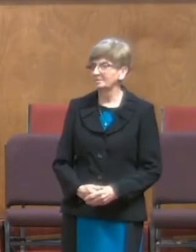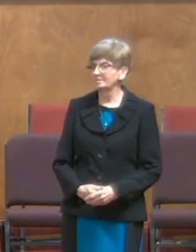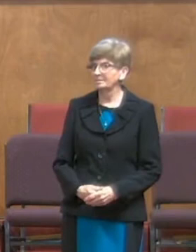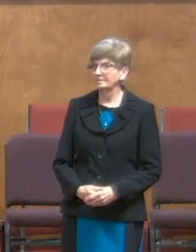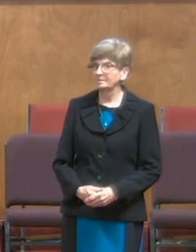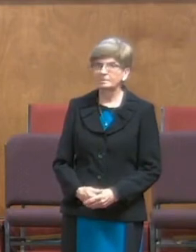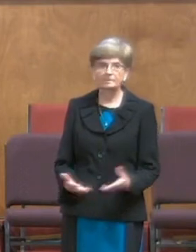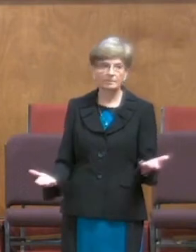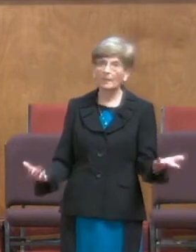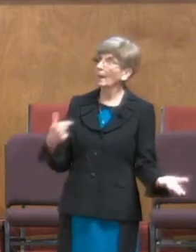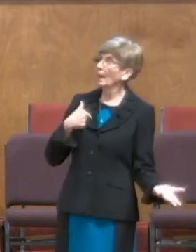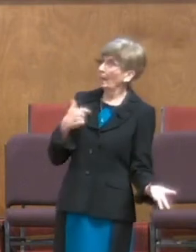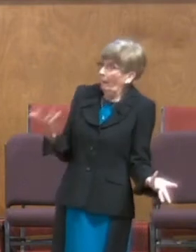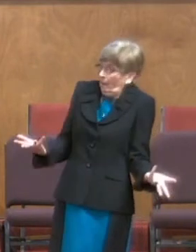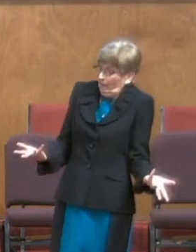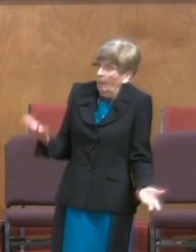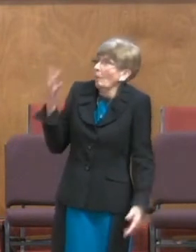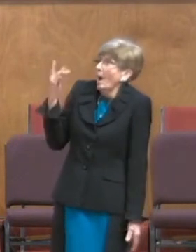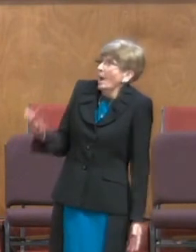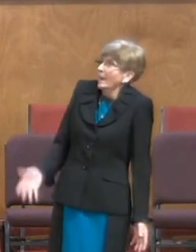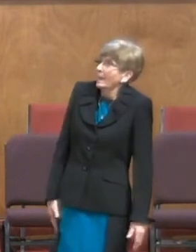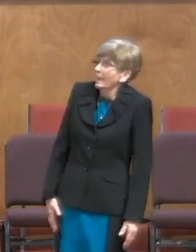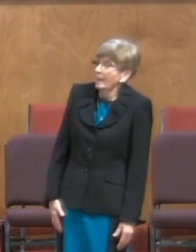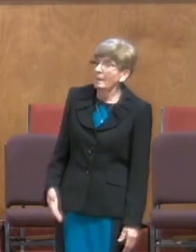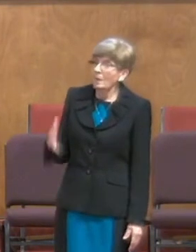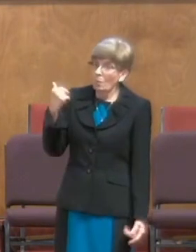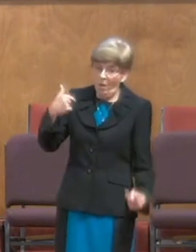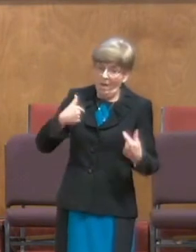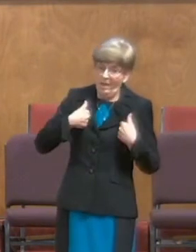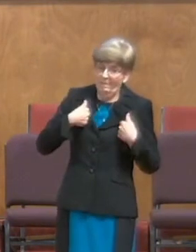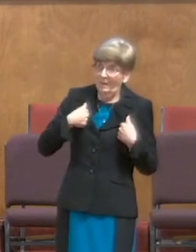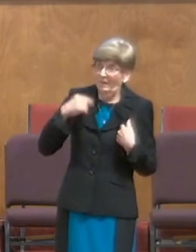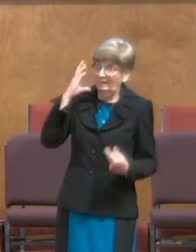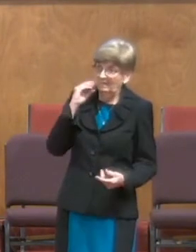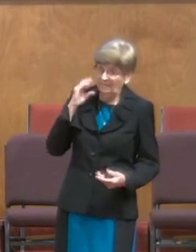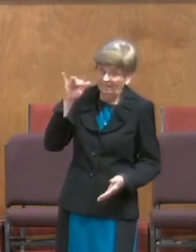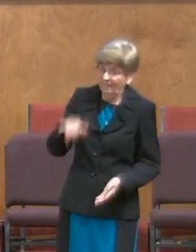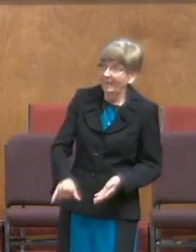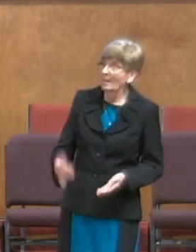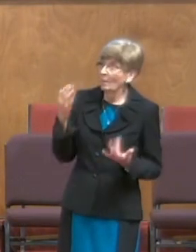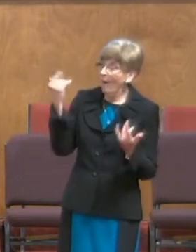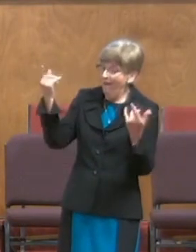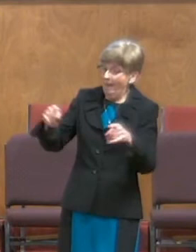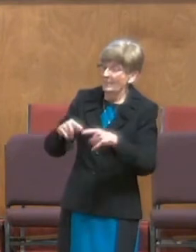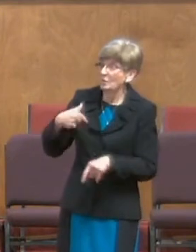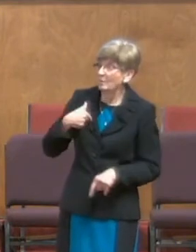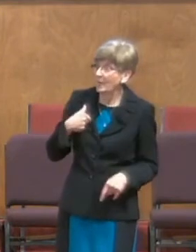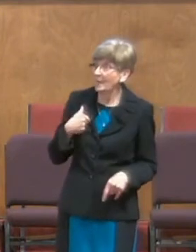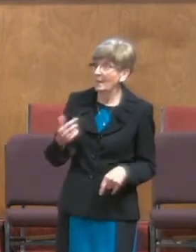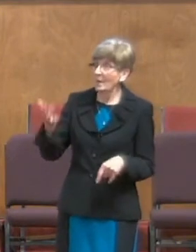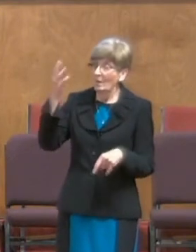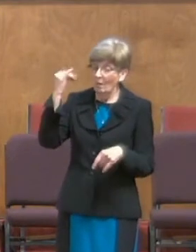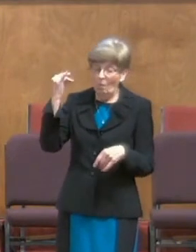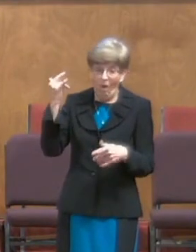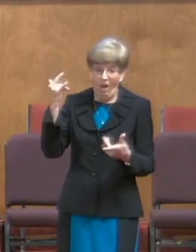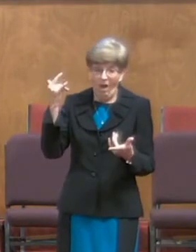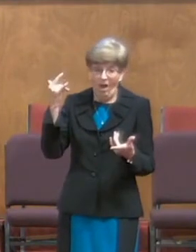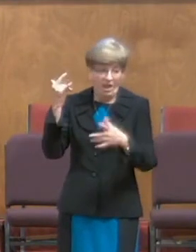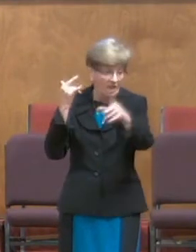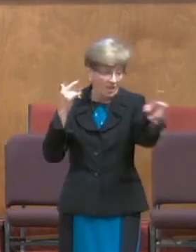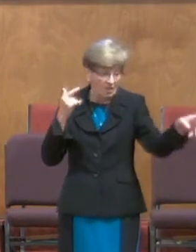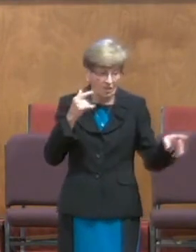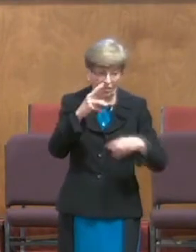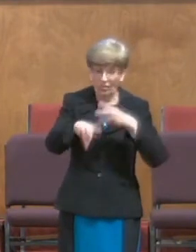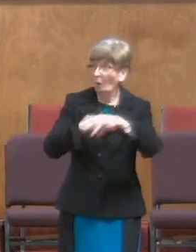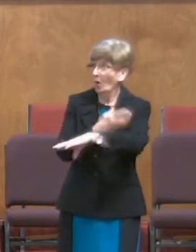Why, God? Why am I going through this? Why is this happening to me? Why is this happening around the world? Why is